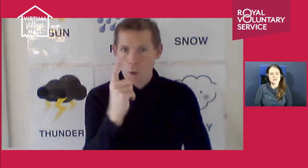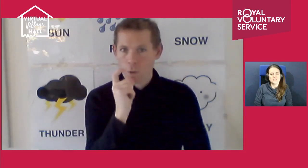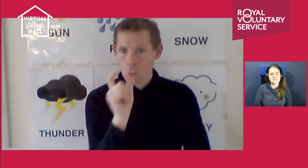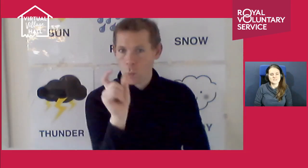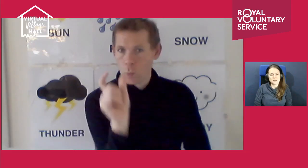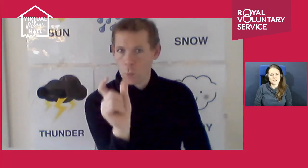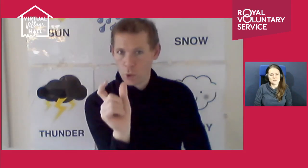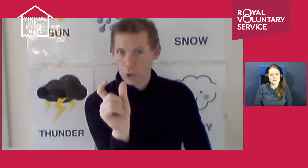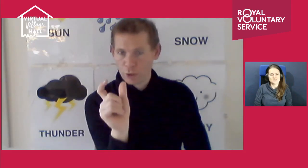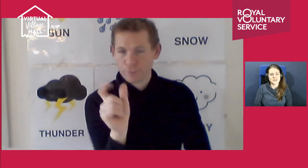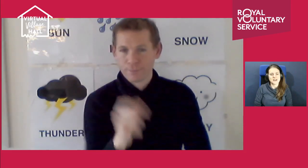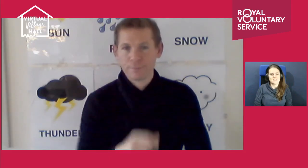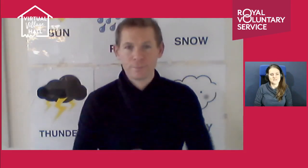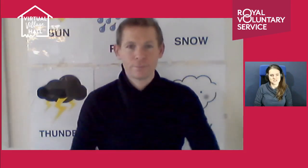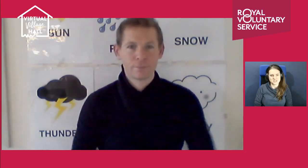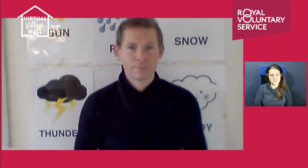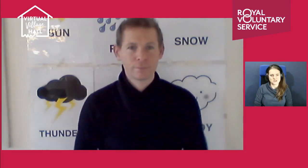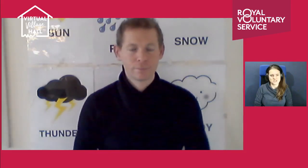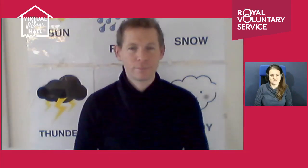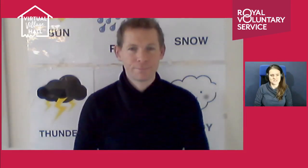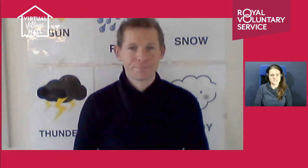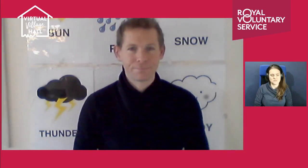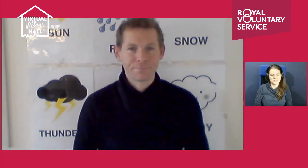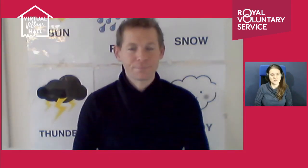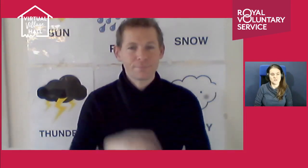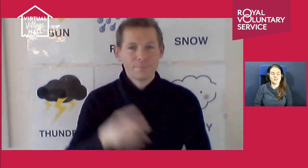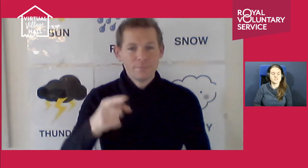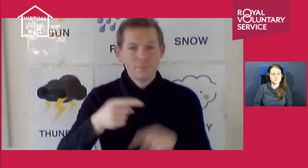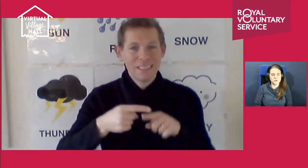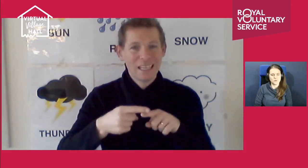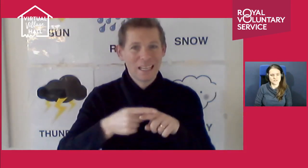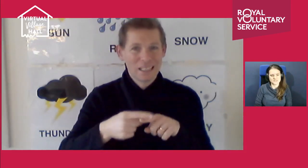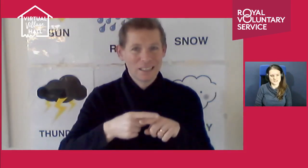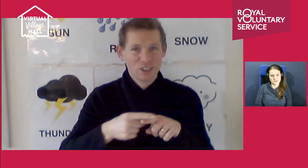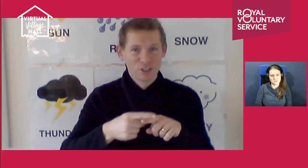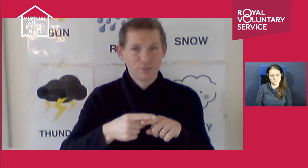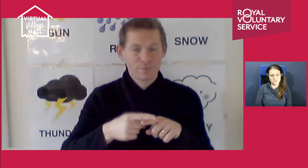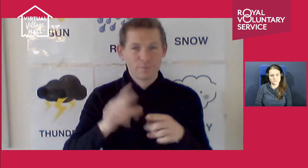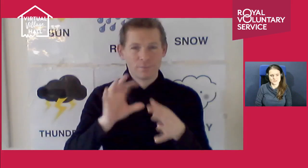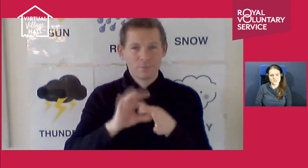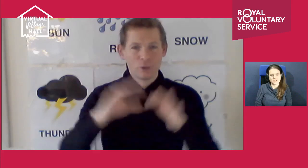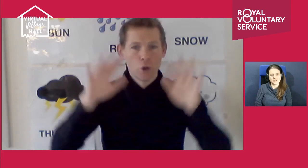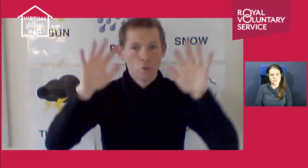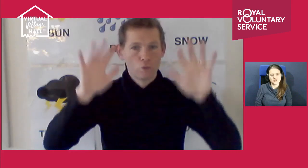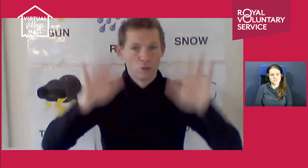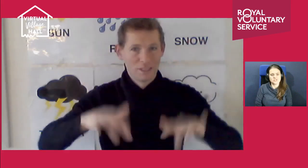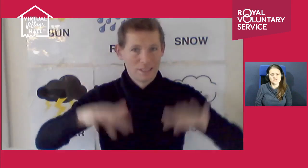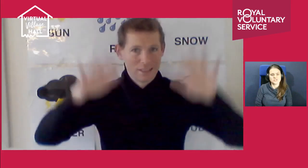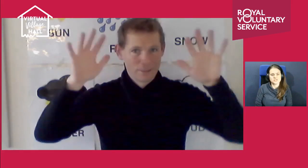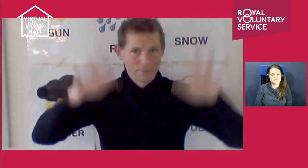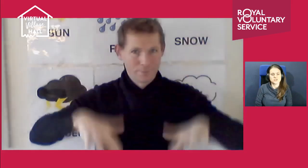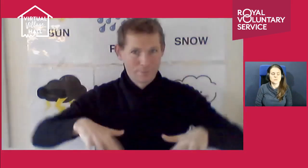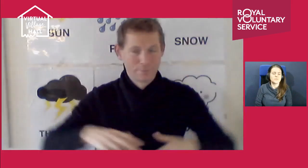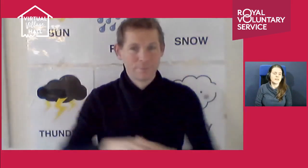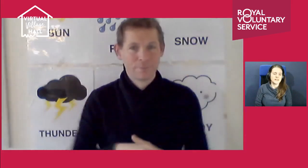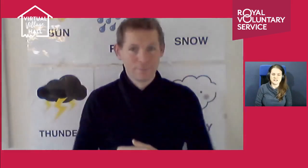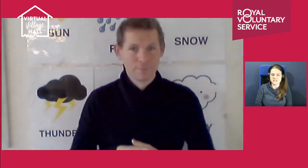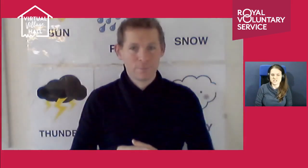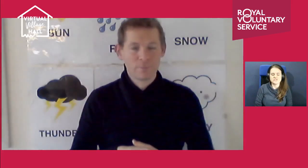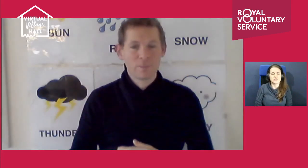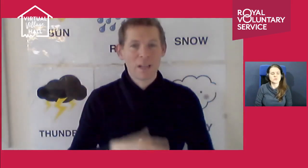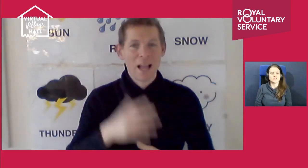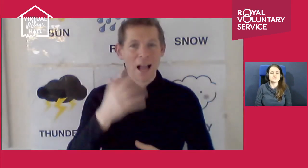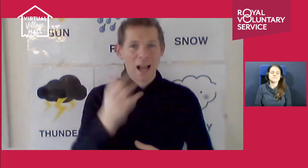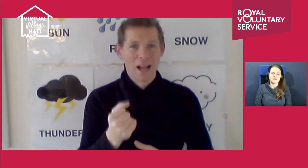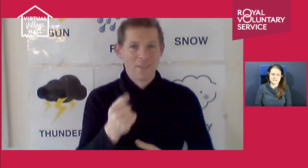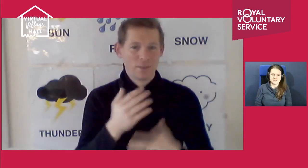So if I explain about facial expressions I'll use one word as an example. So in English,